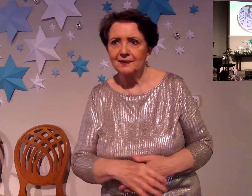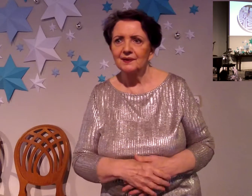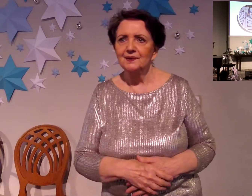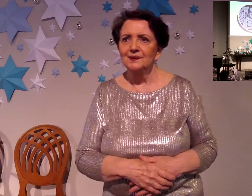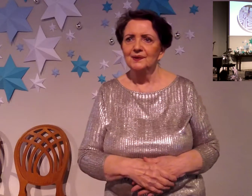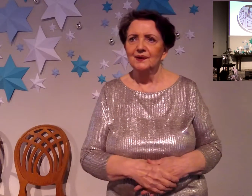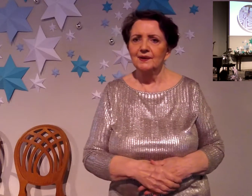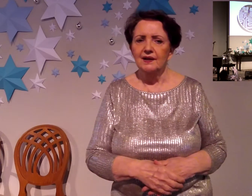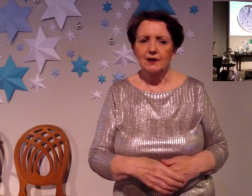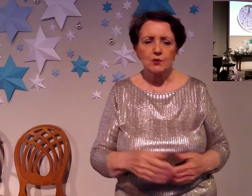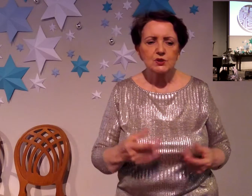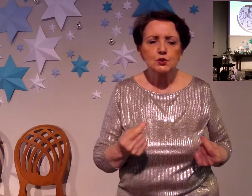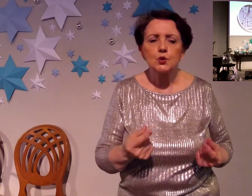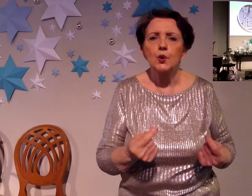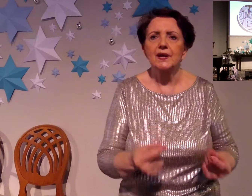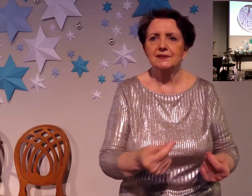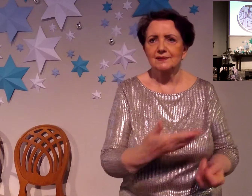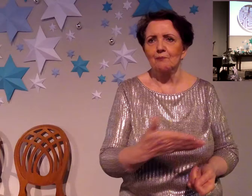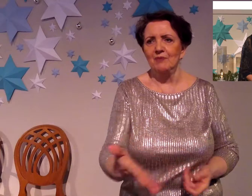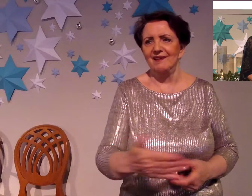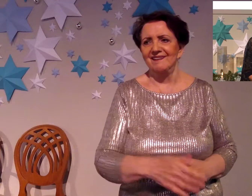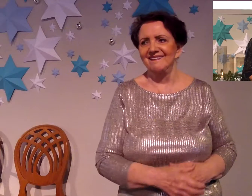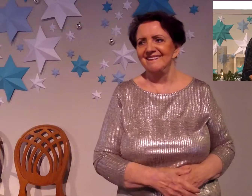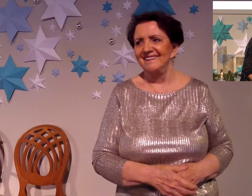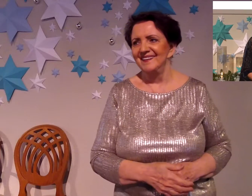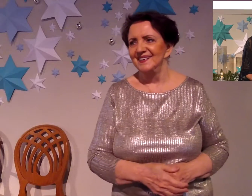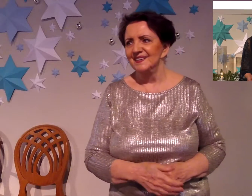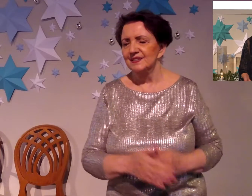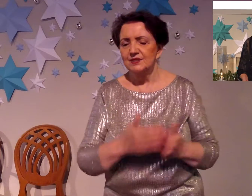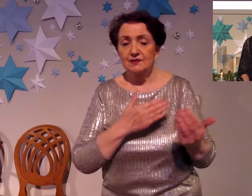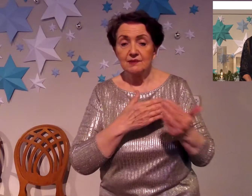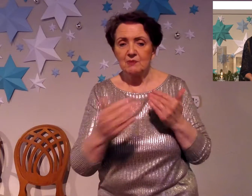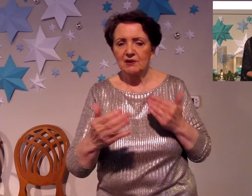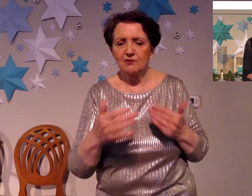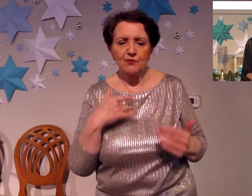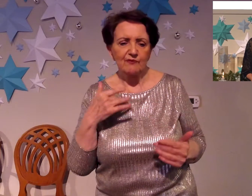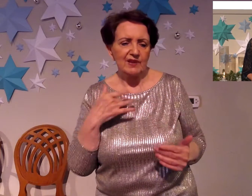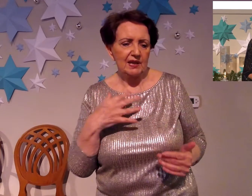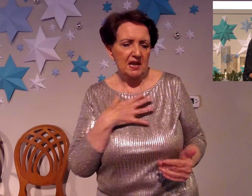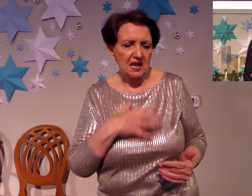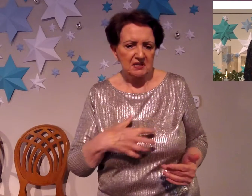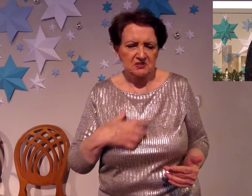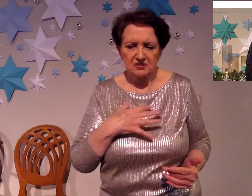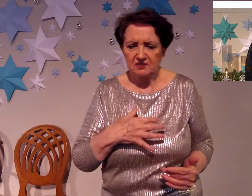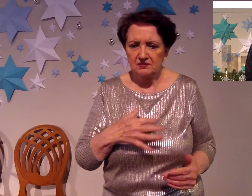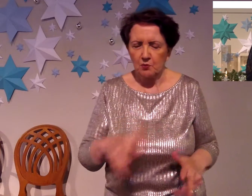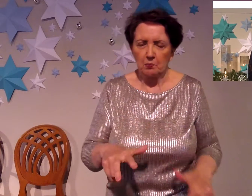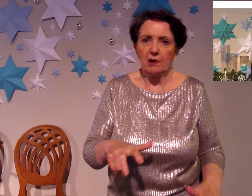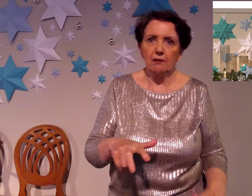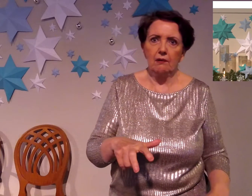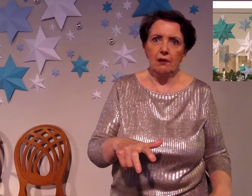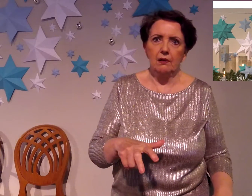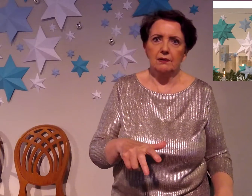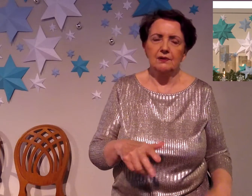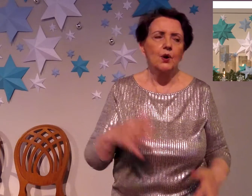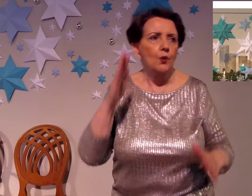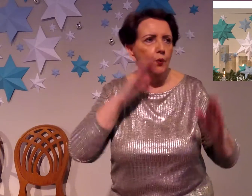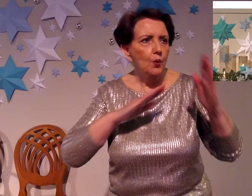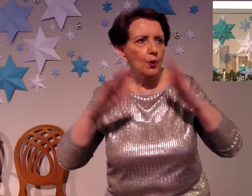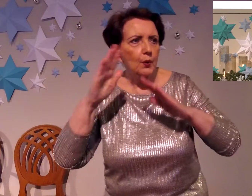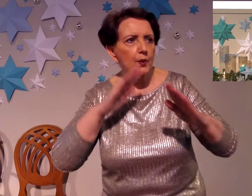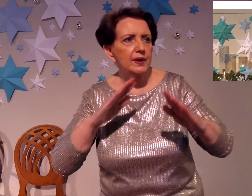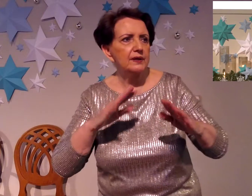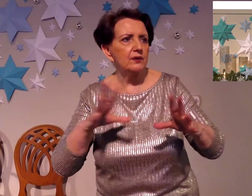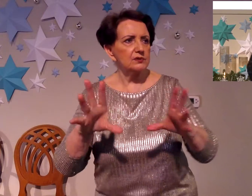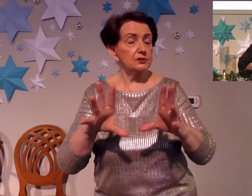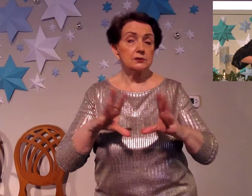doing something. And whether we become anxious or paralyzed or worried or resigned